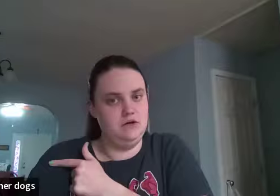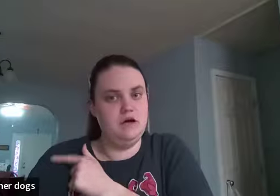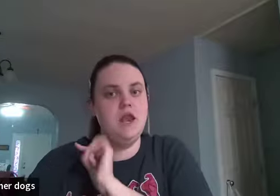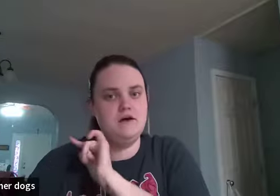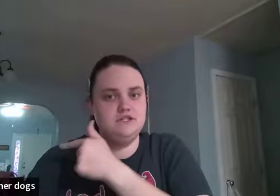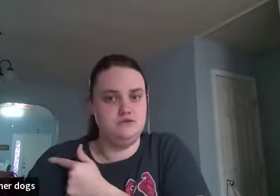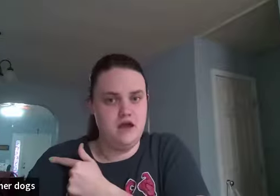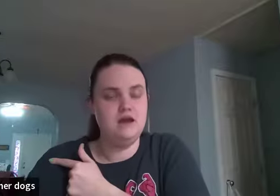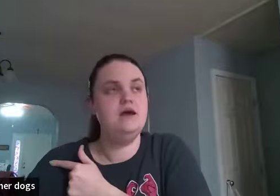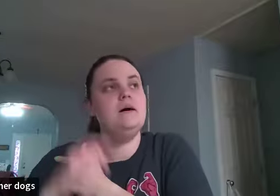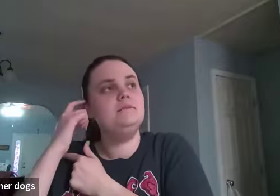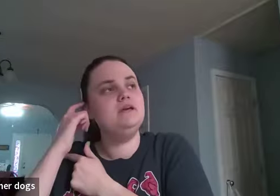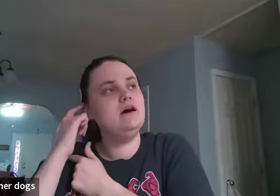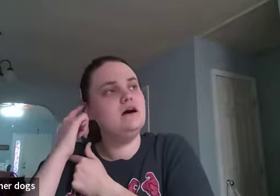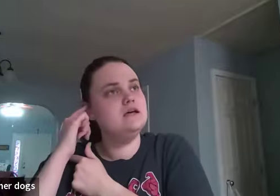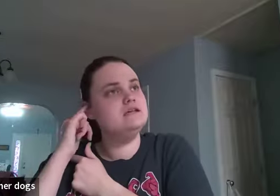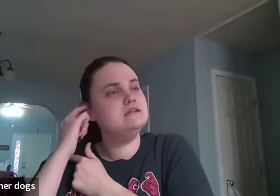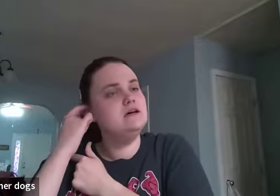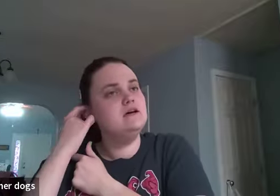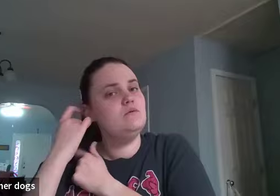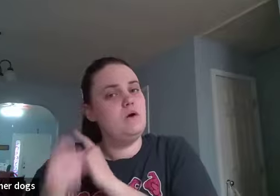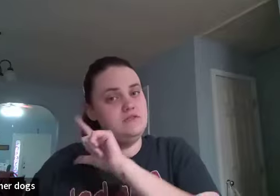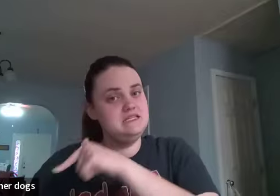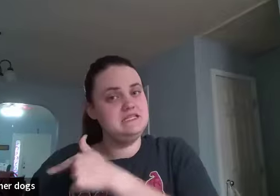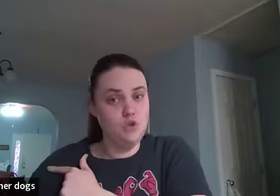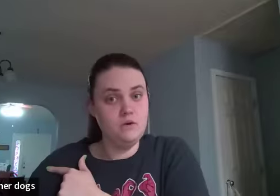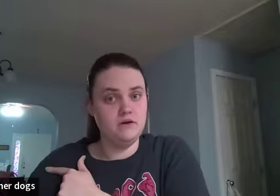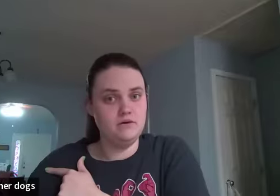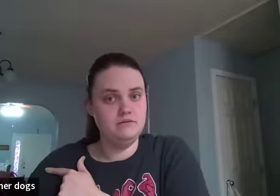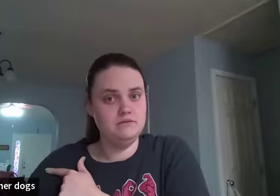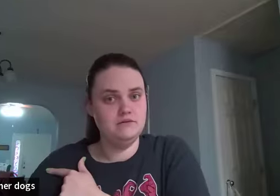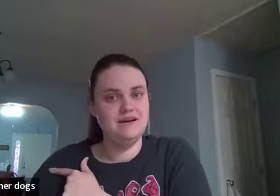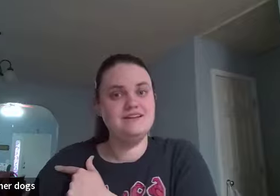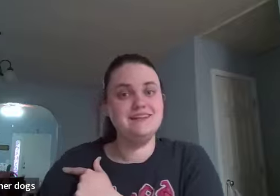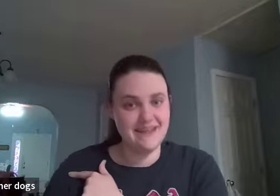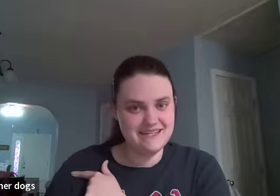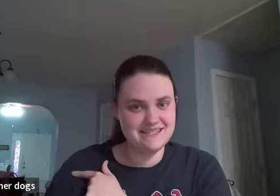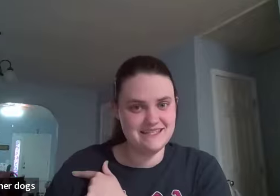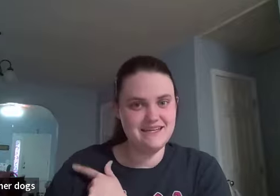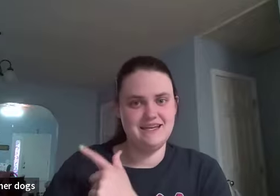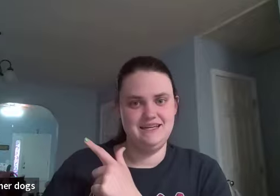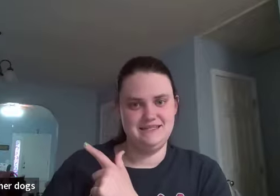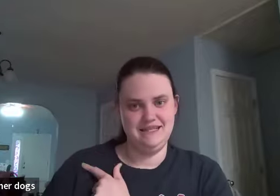little, enough to do that. Because while this is loyal, lazy is